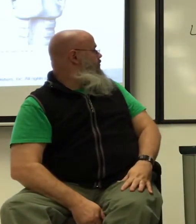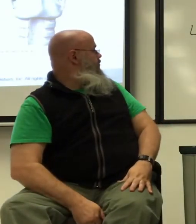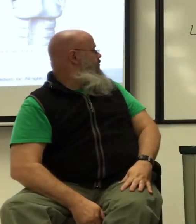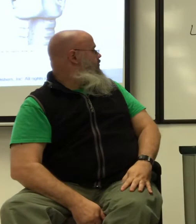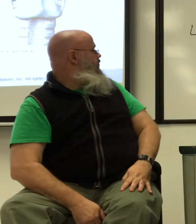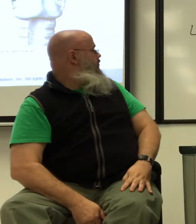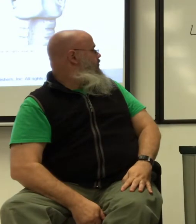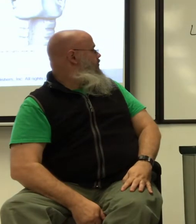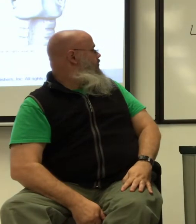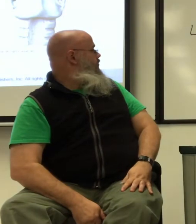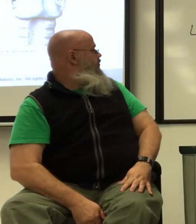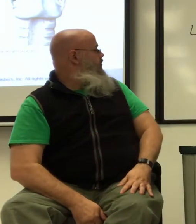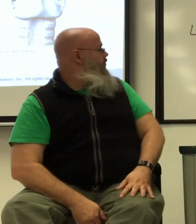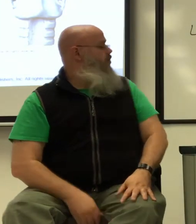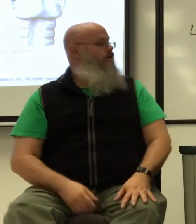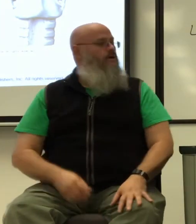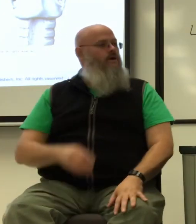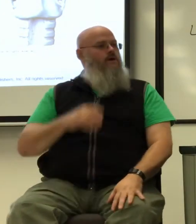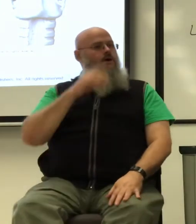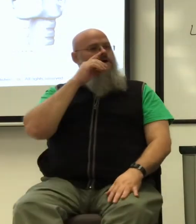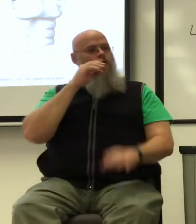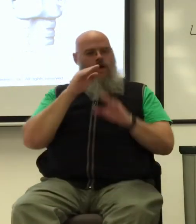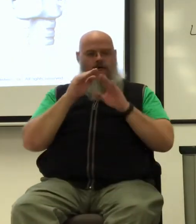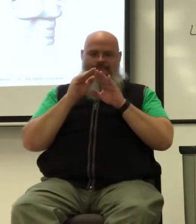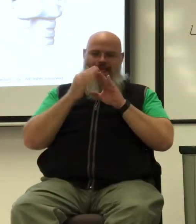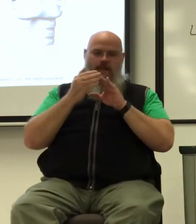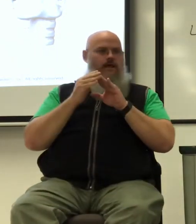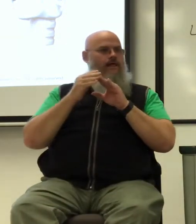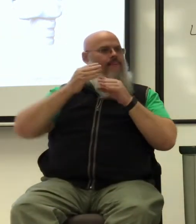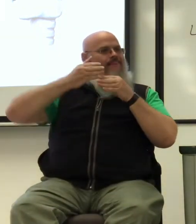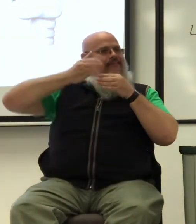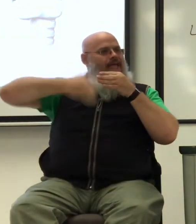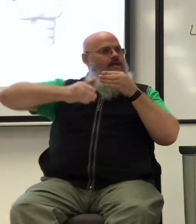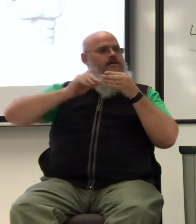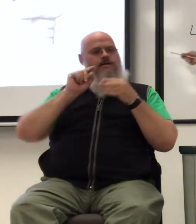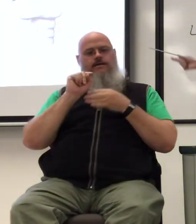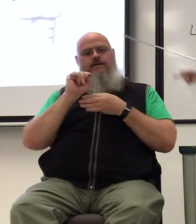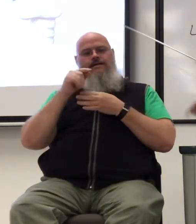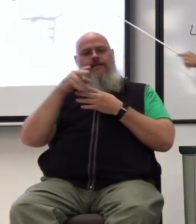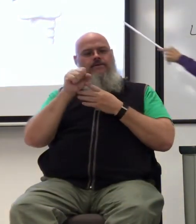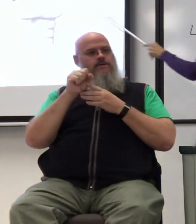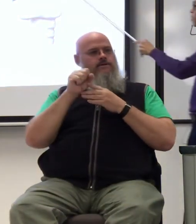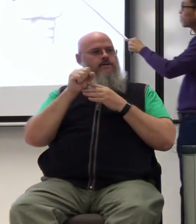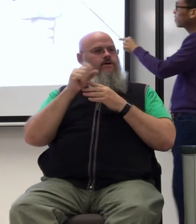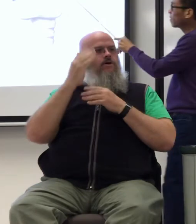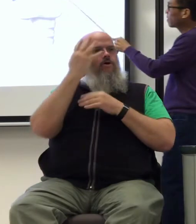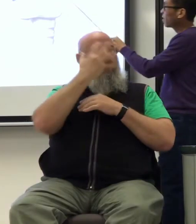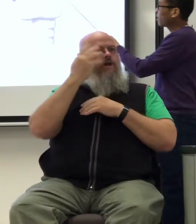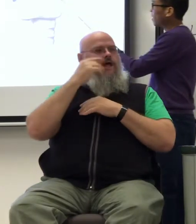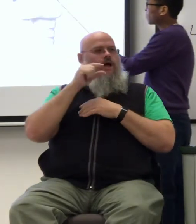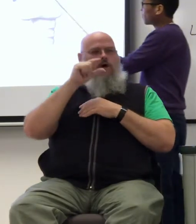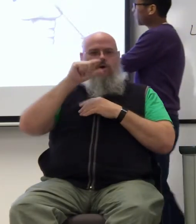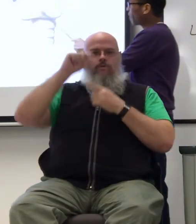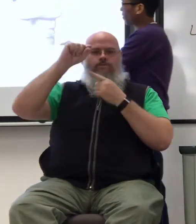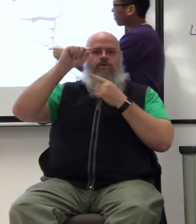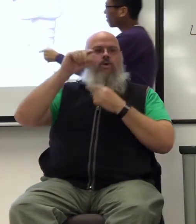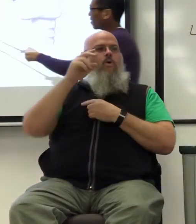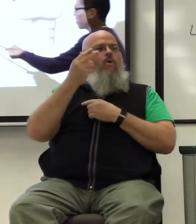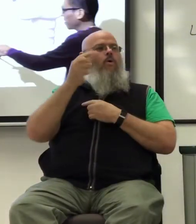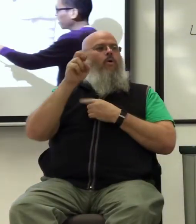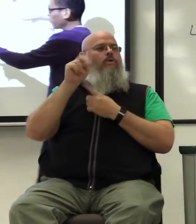And notice the horn tips on top of the paired arytenoid cartilages right there and right